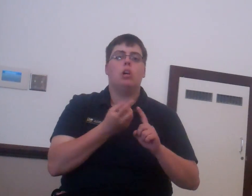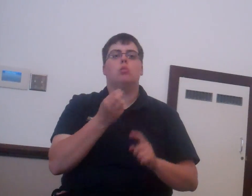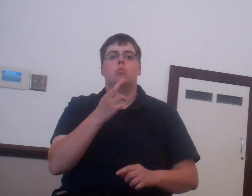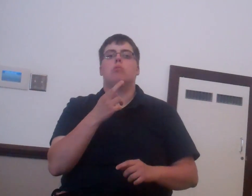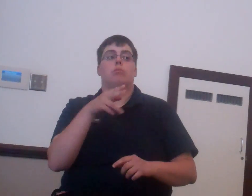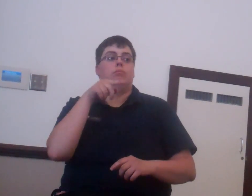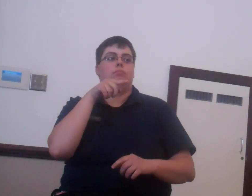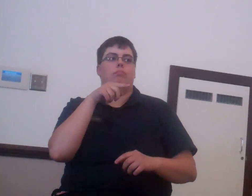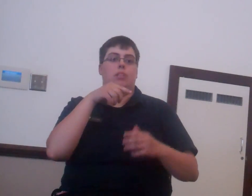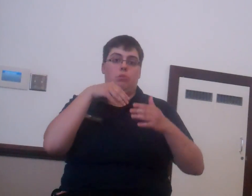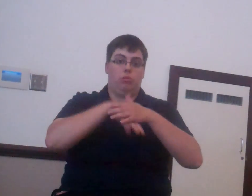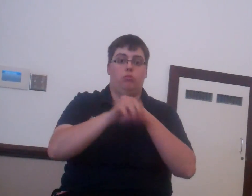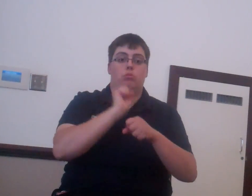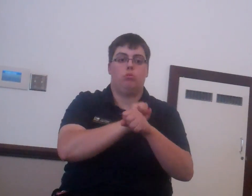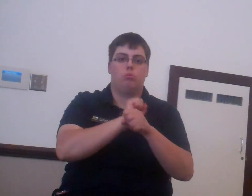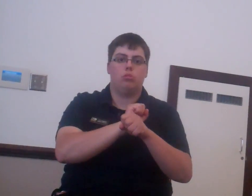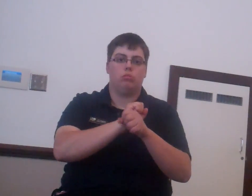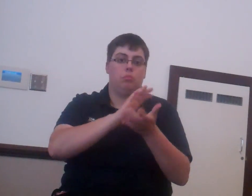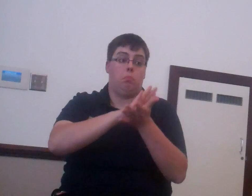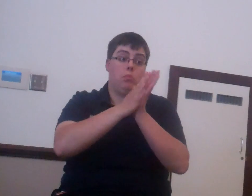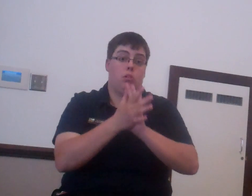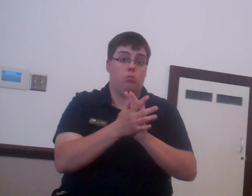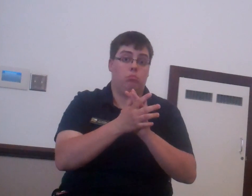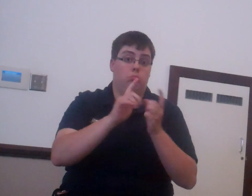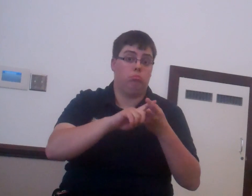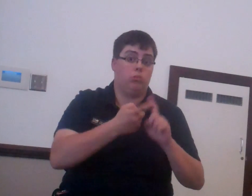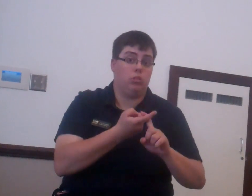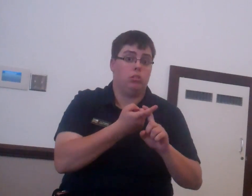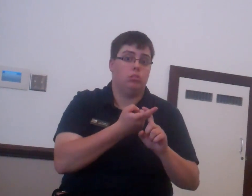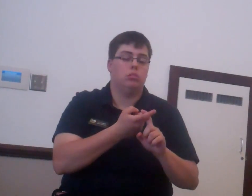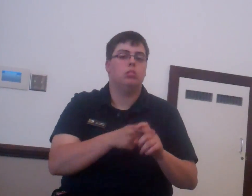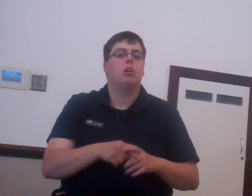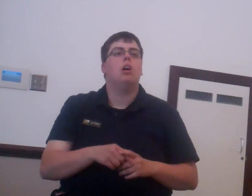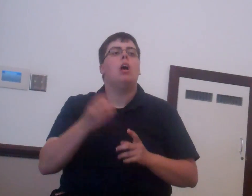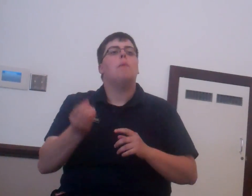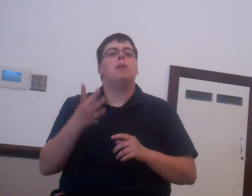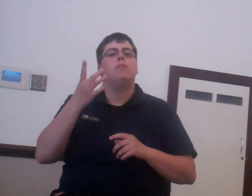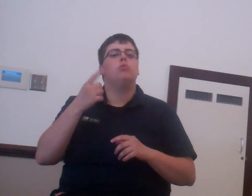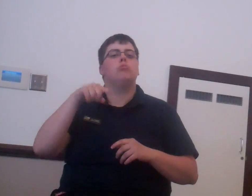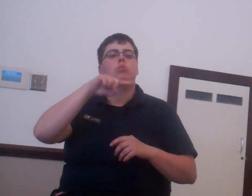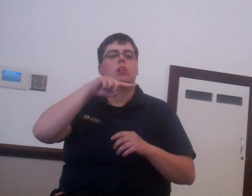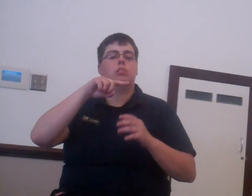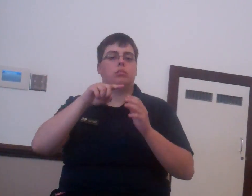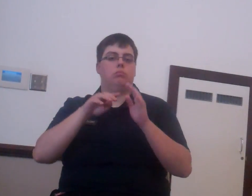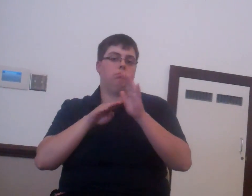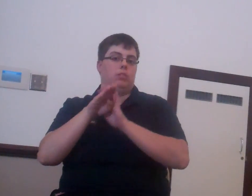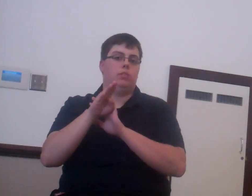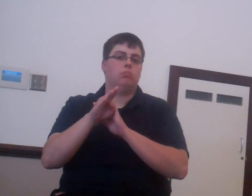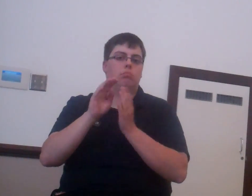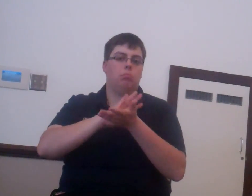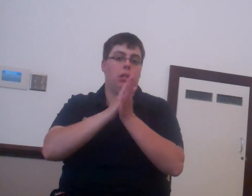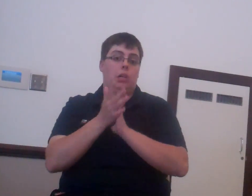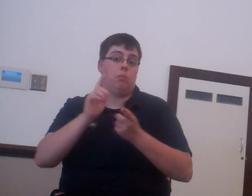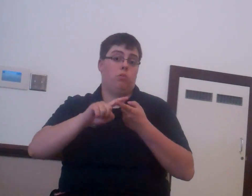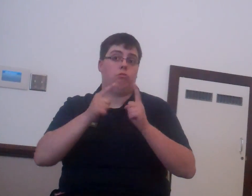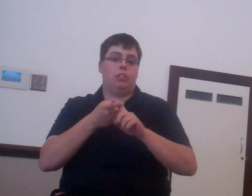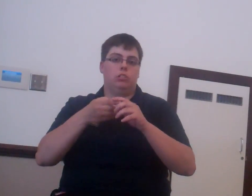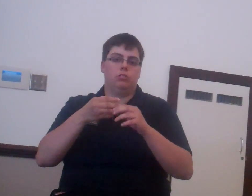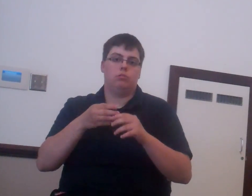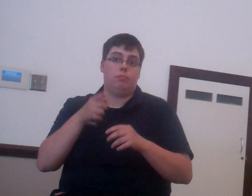work? At work. At work? How many of you developed a really good friendship through work? Oh, good, I like it.